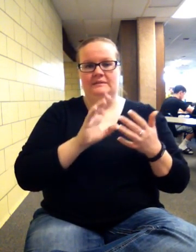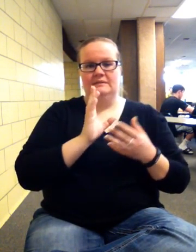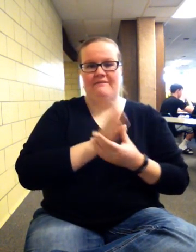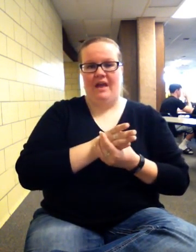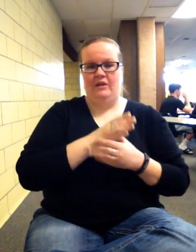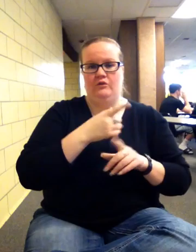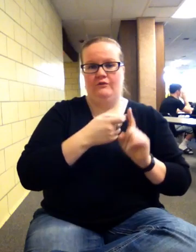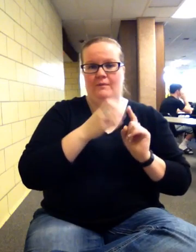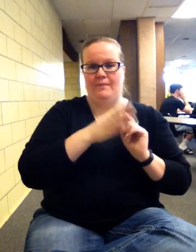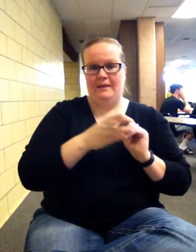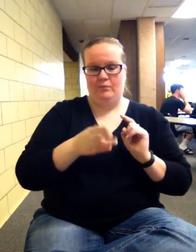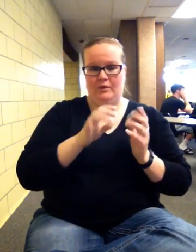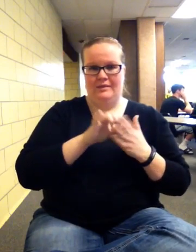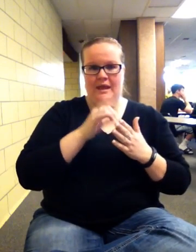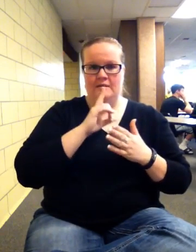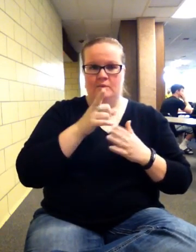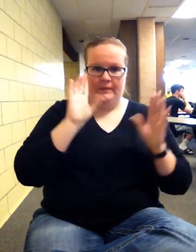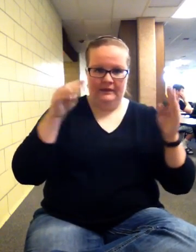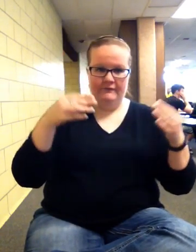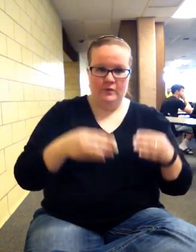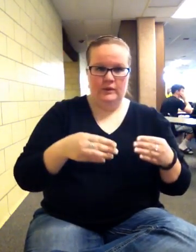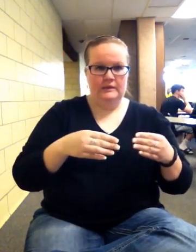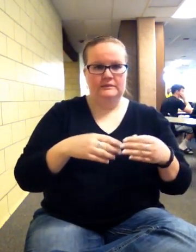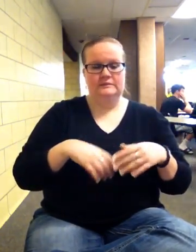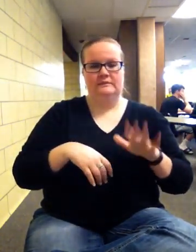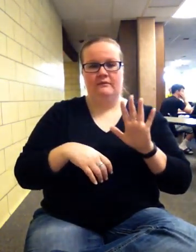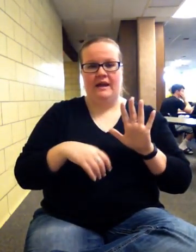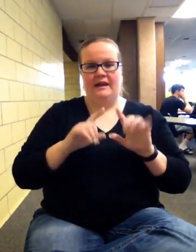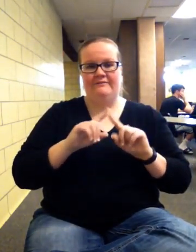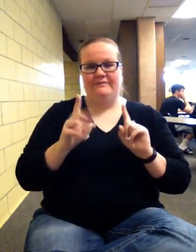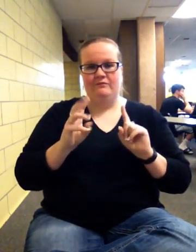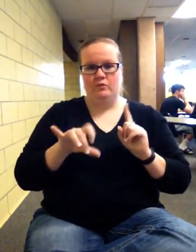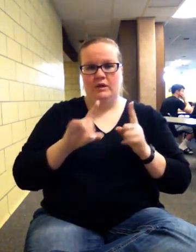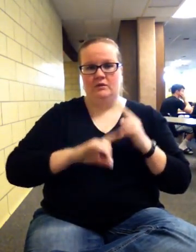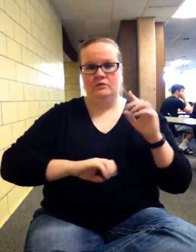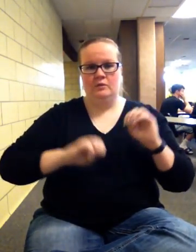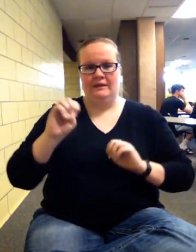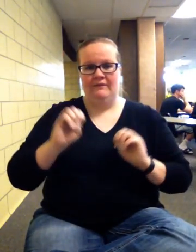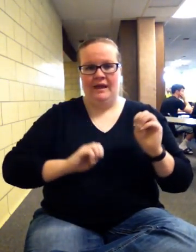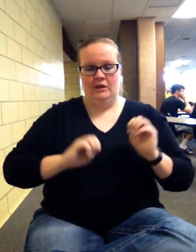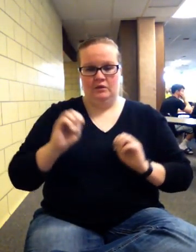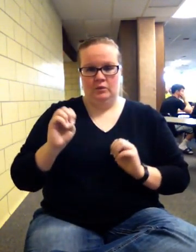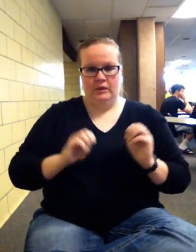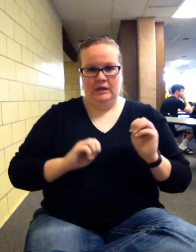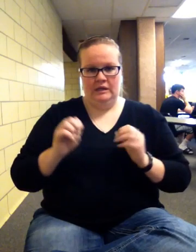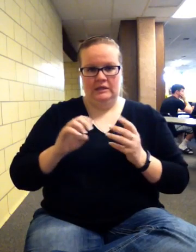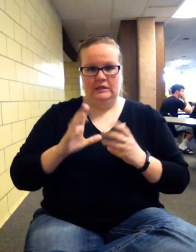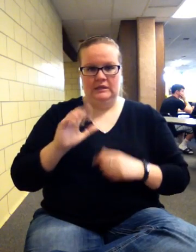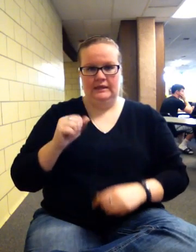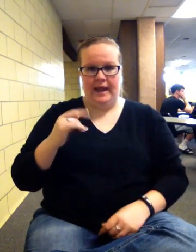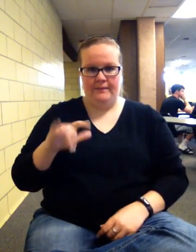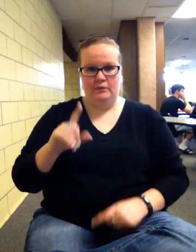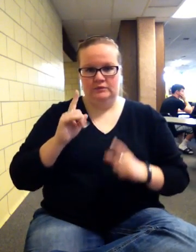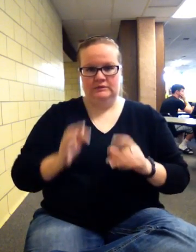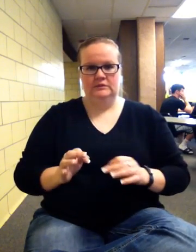on Blackboard, that's going to be our focus, is looking at five different ways into evaluating how long we do this, whether we